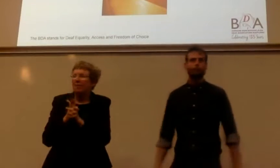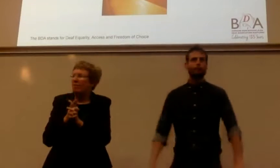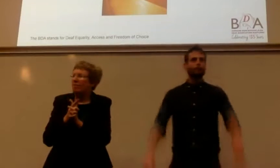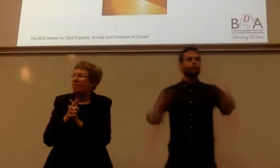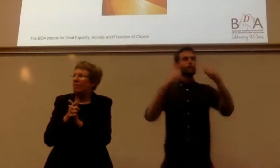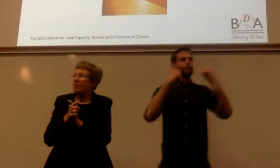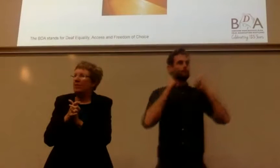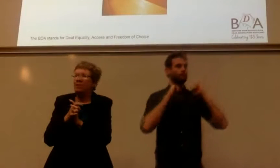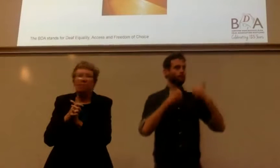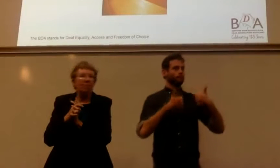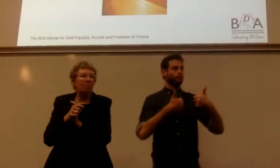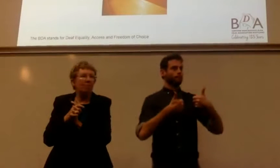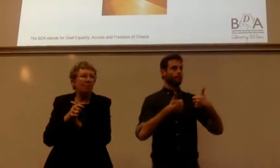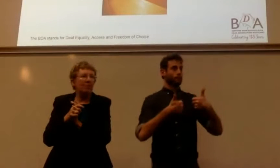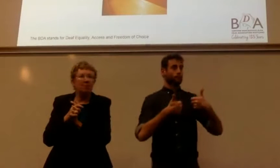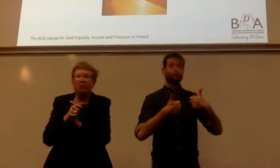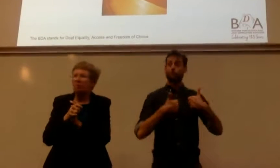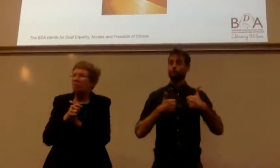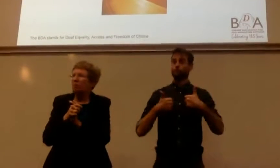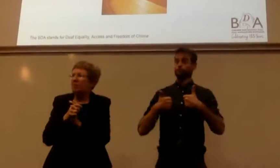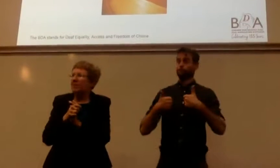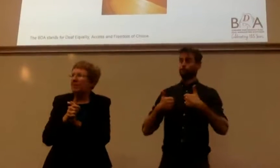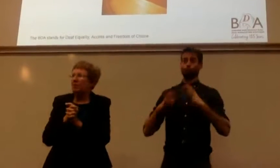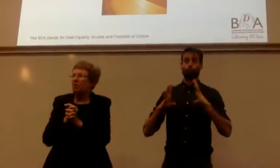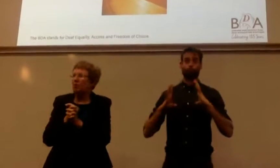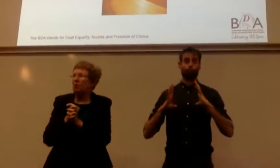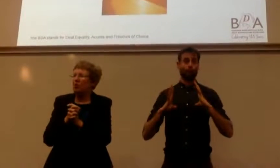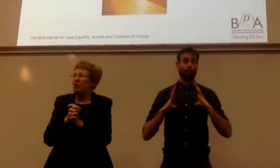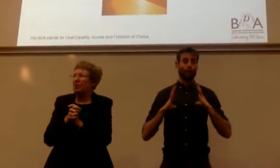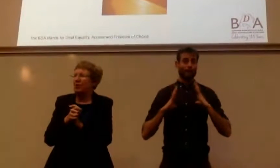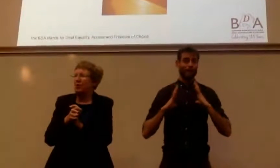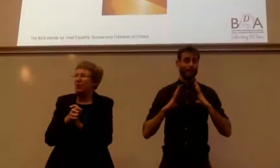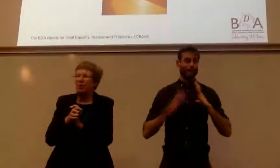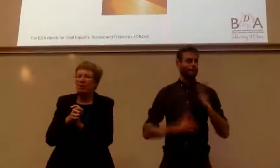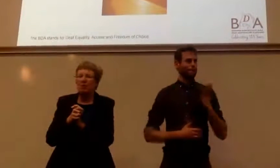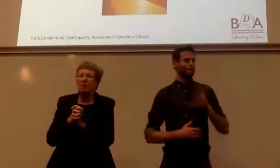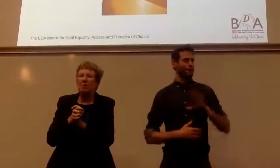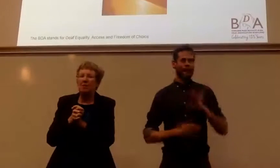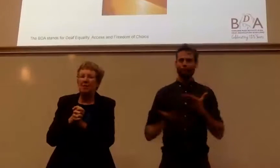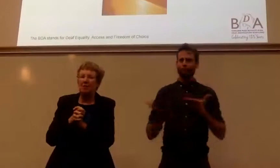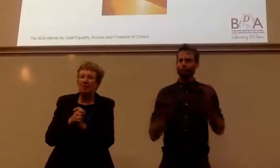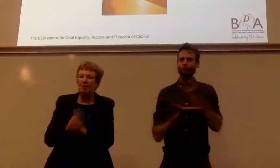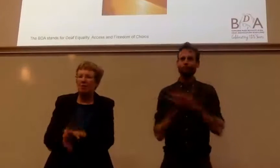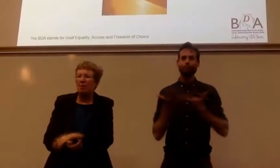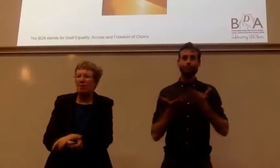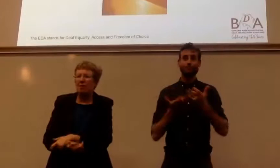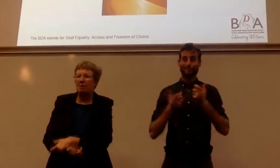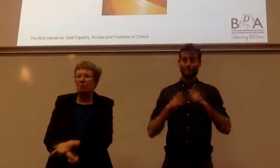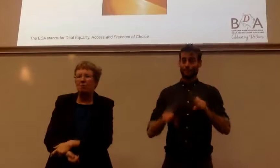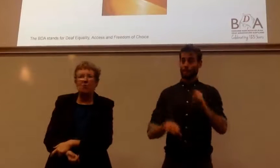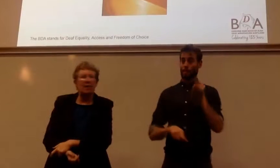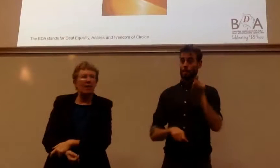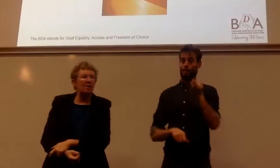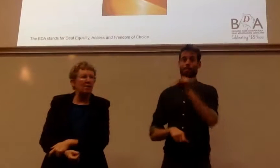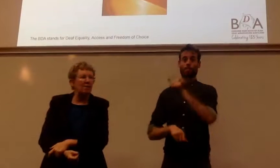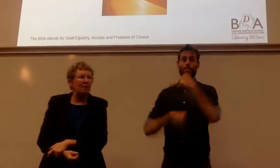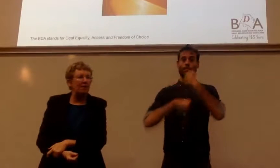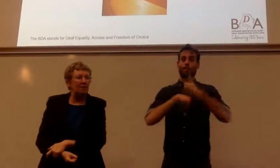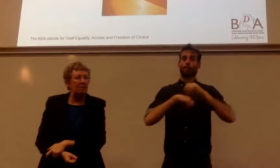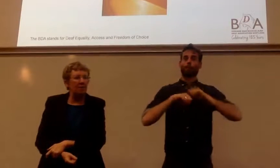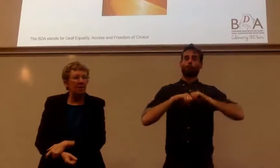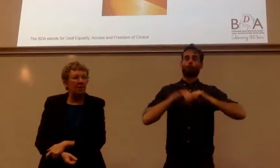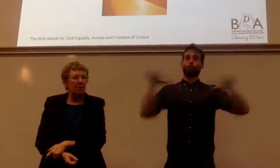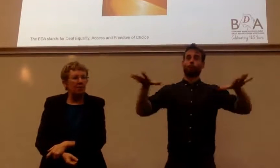Okay then. Is everyone ready now? We're going to take questions. We're still live streaming, so we're really happy